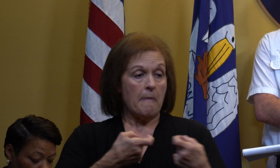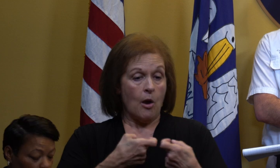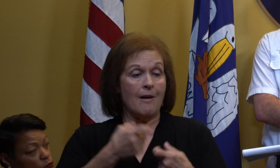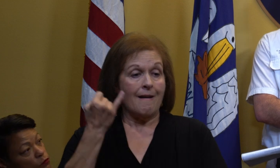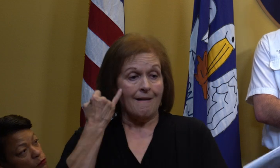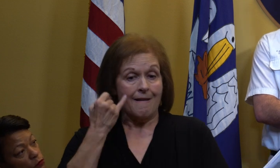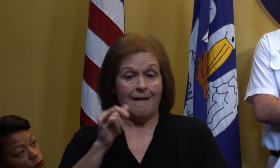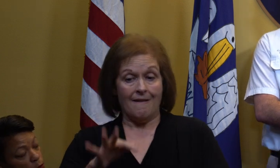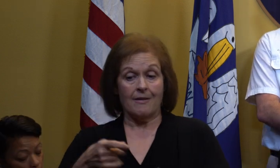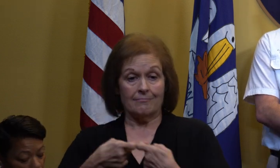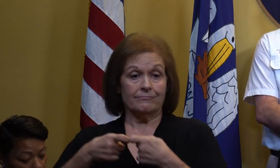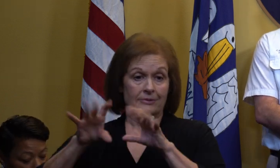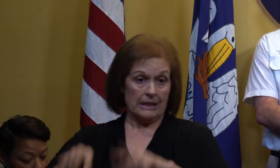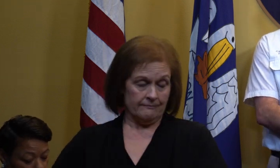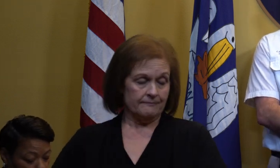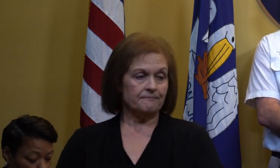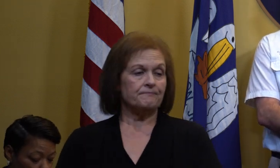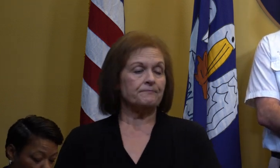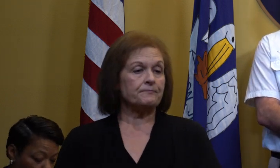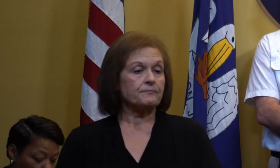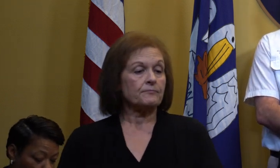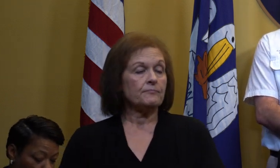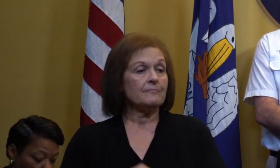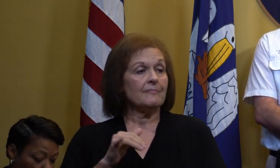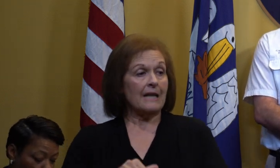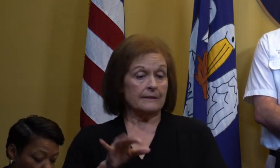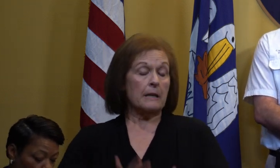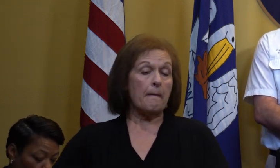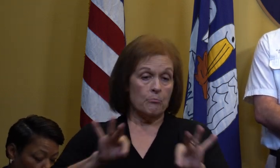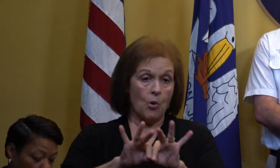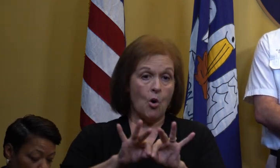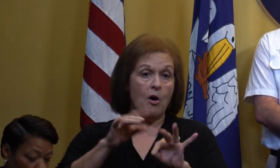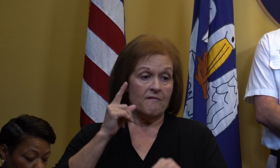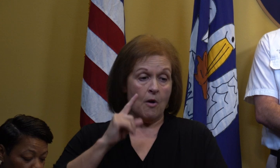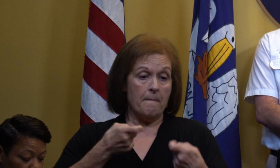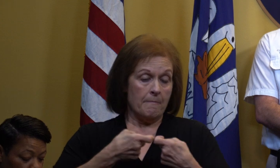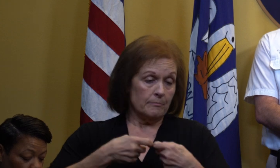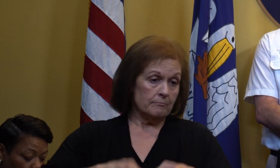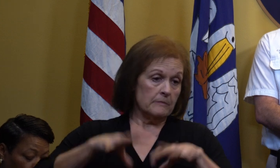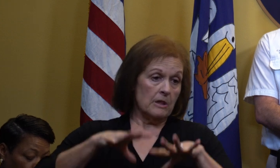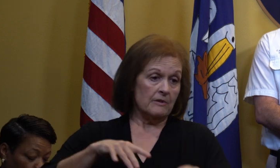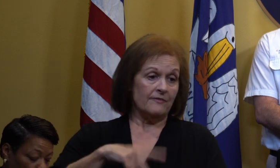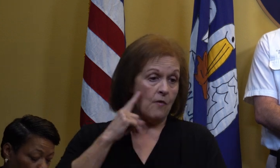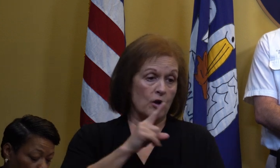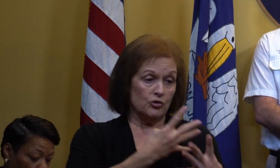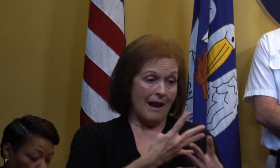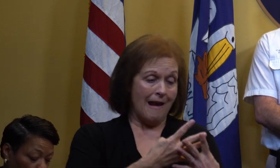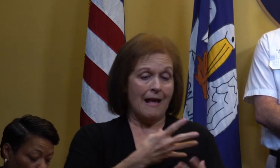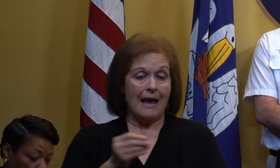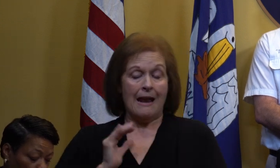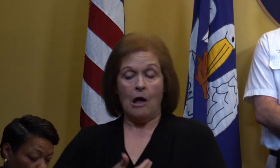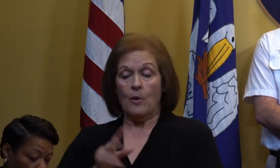if utility supplied power is lost. So these are essential for restoring power to both the jail and to our